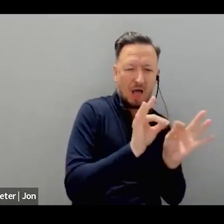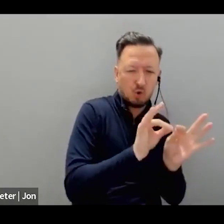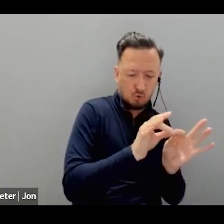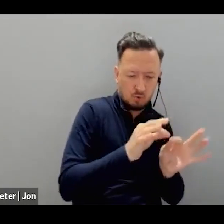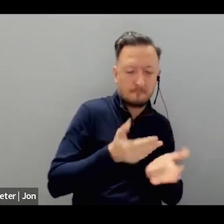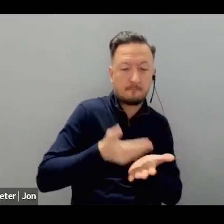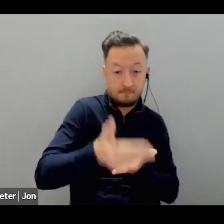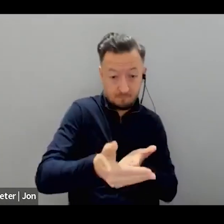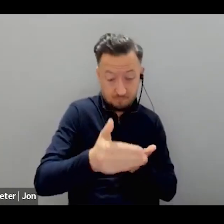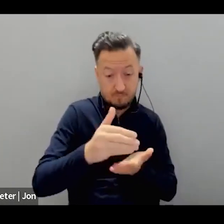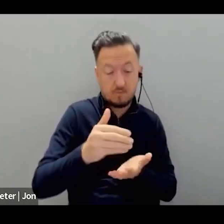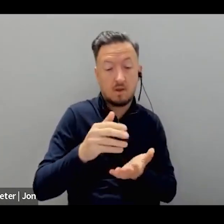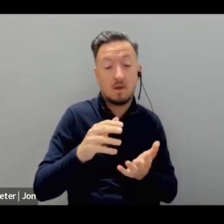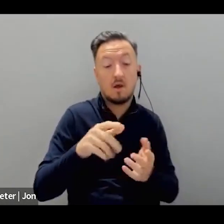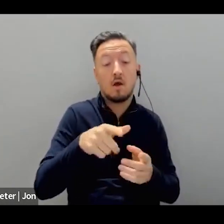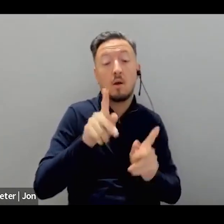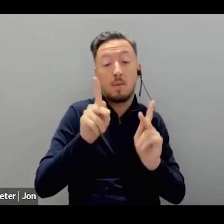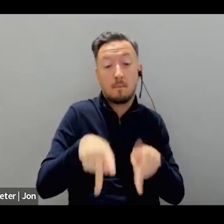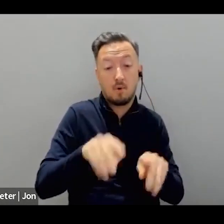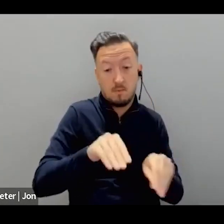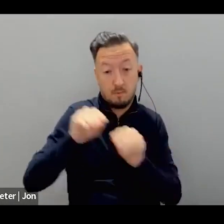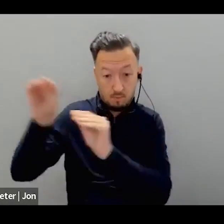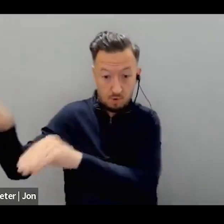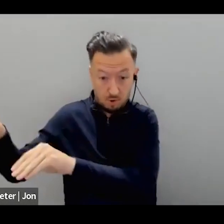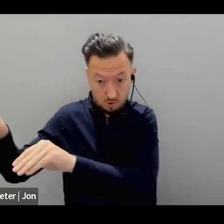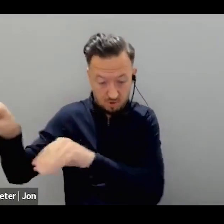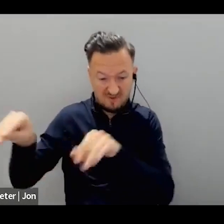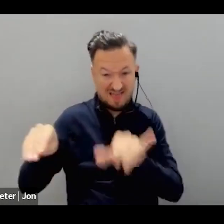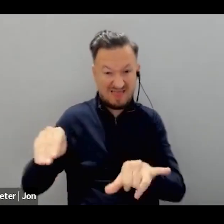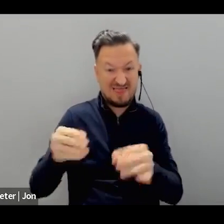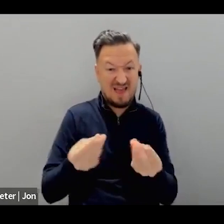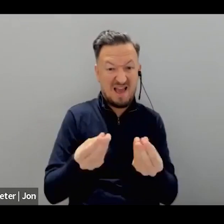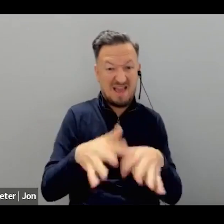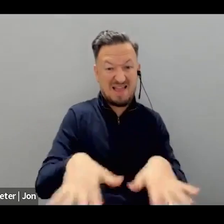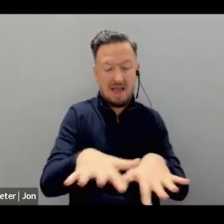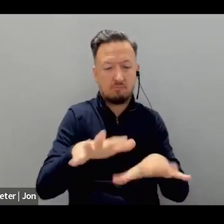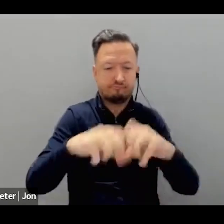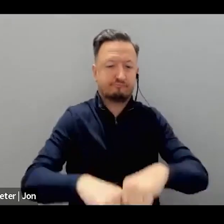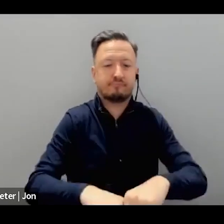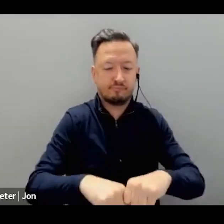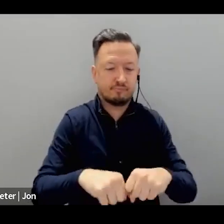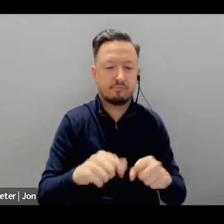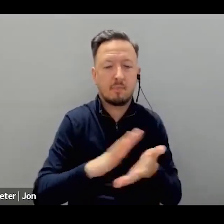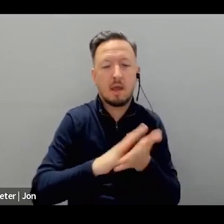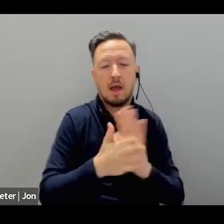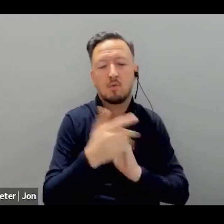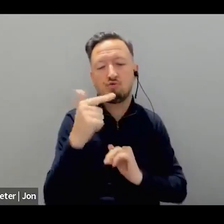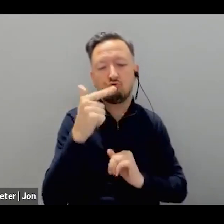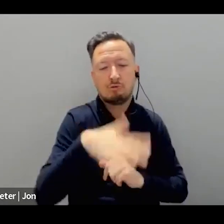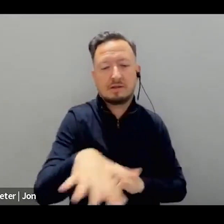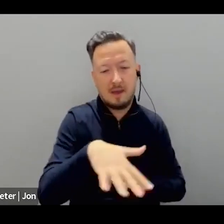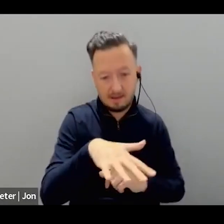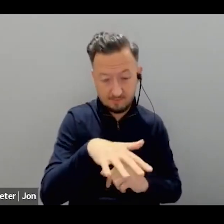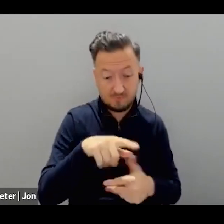demolished and the property remains as green space in perpetuity. In all 3 of these projects,